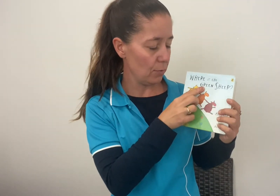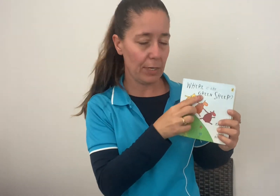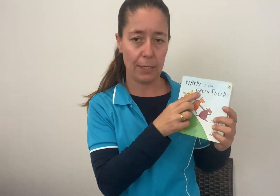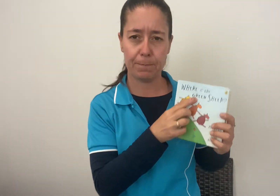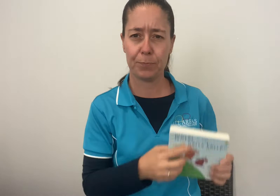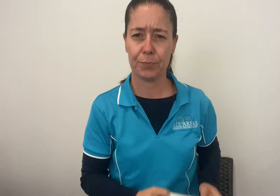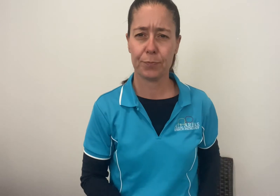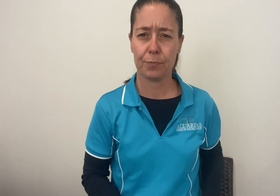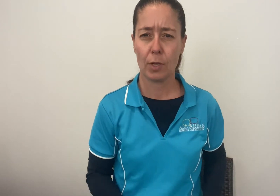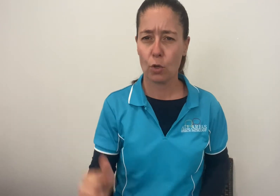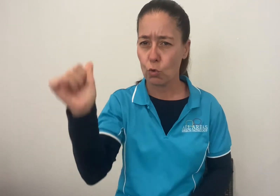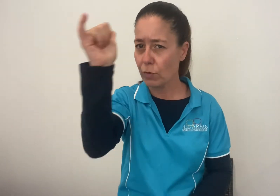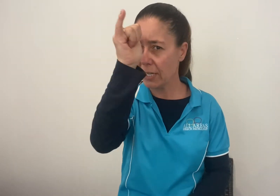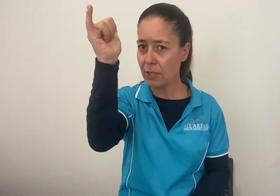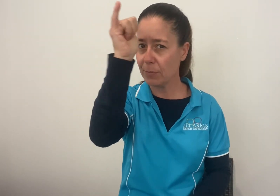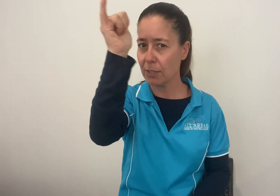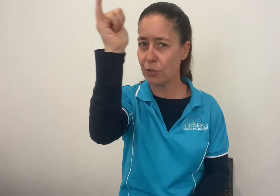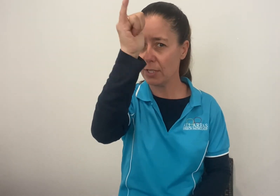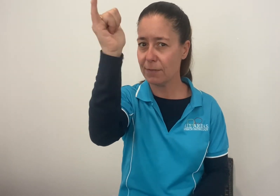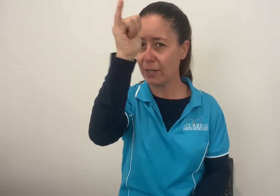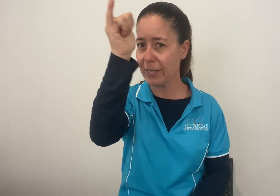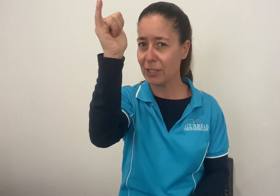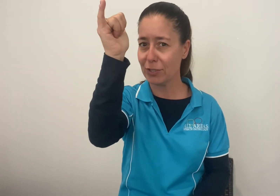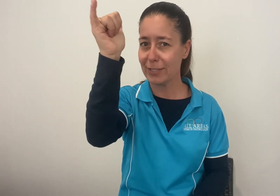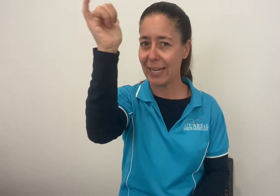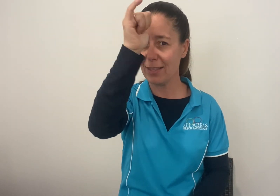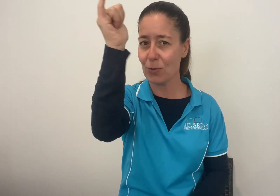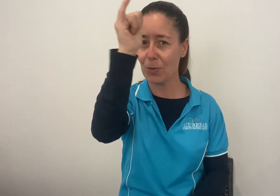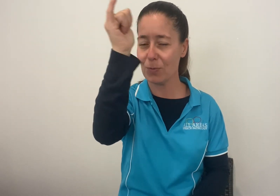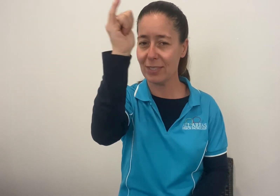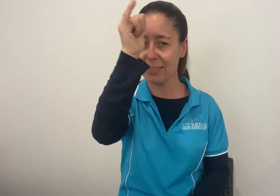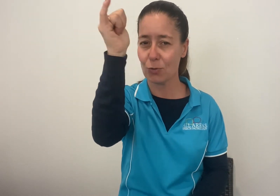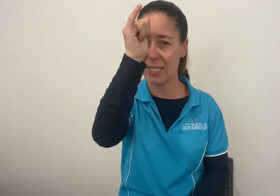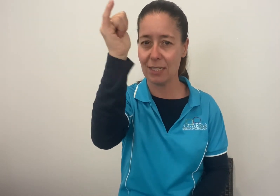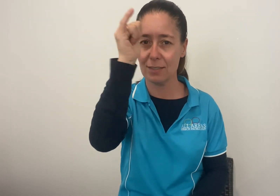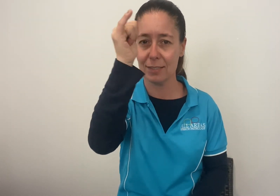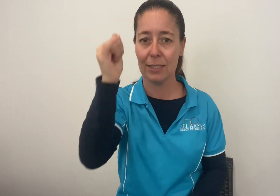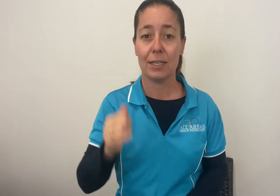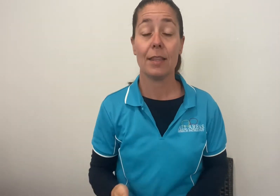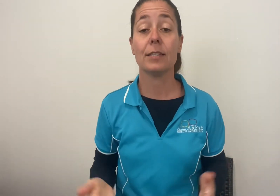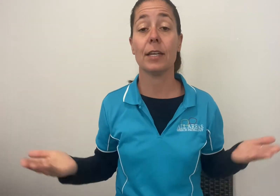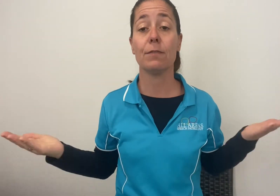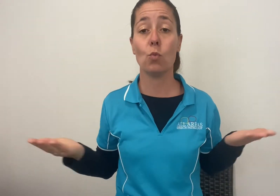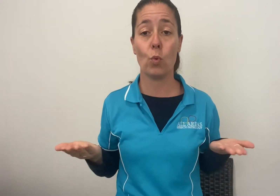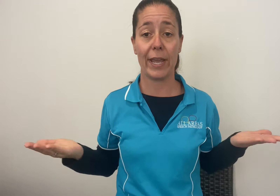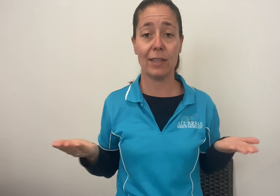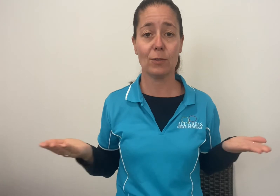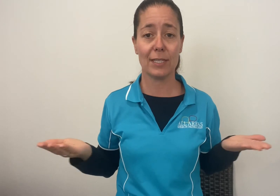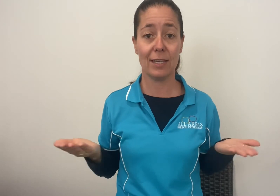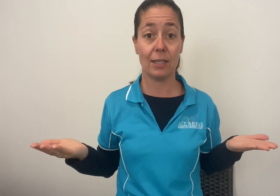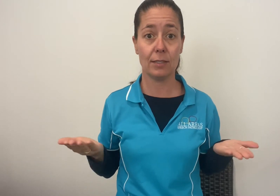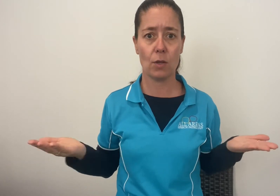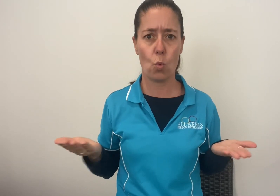we? Green, I'm going to do this variation today, the northern one, green. The sign for where looks like this,